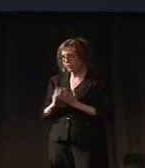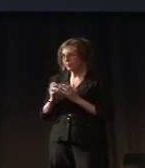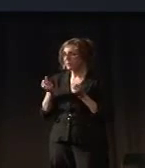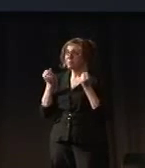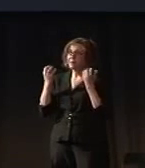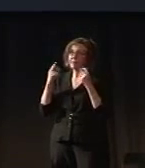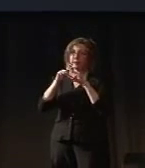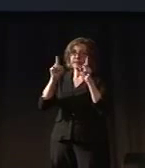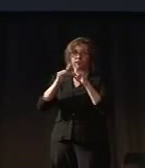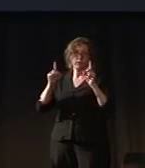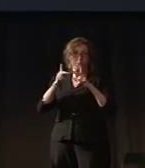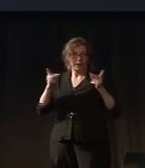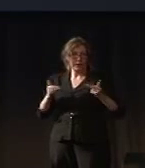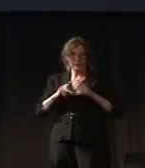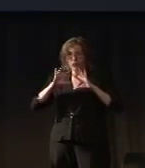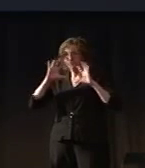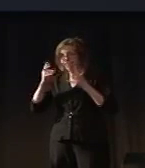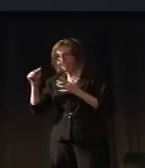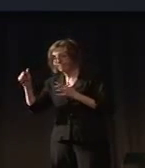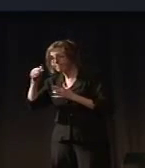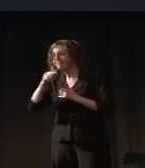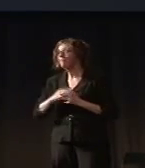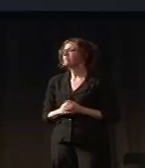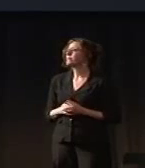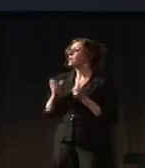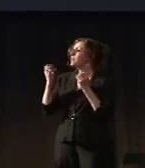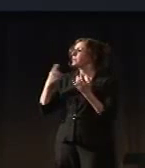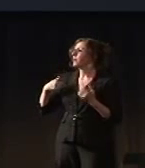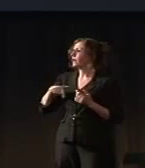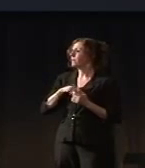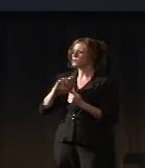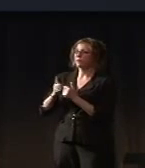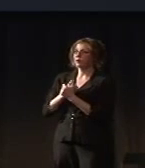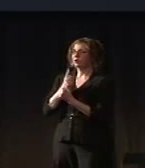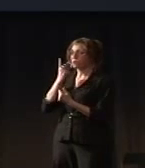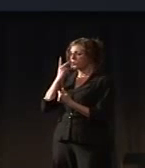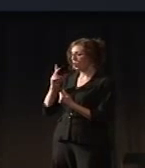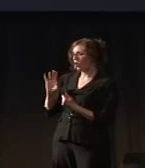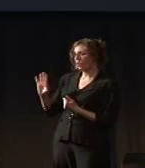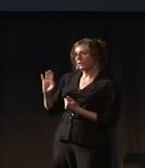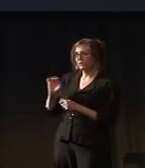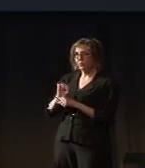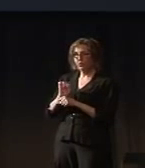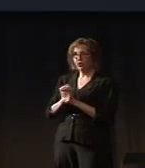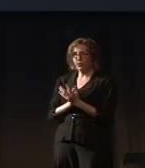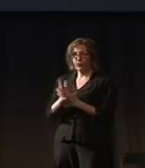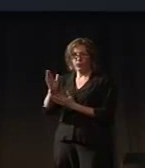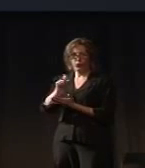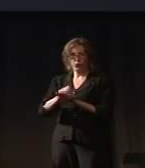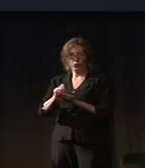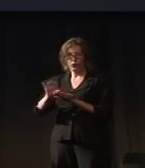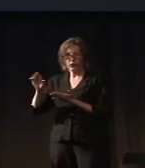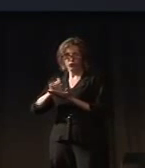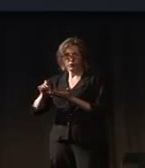wonderful places. Many of us first encountered Professor Latour's work through his writings. I'm showing here